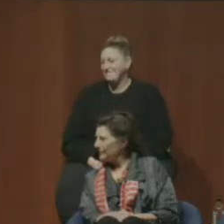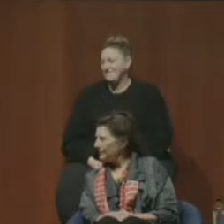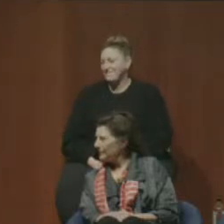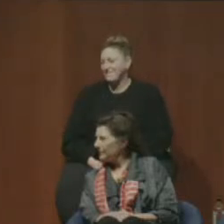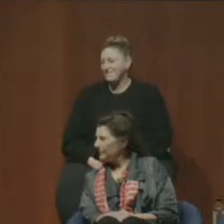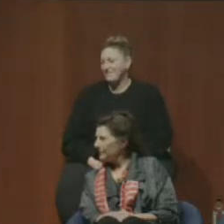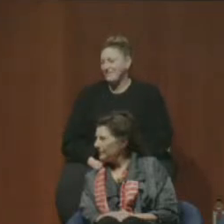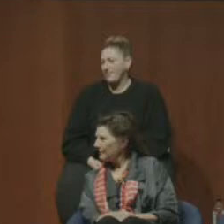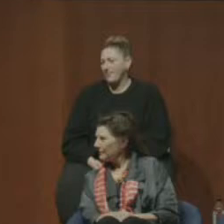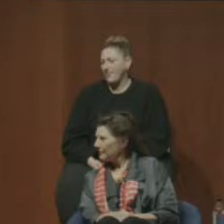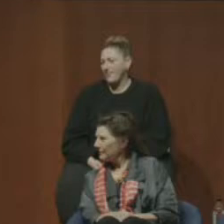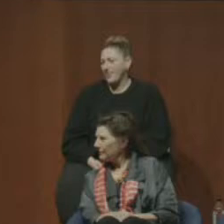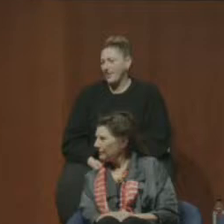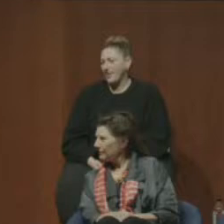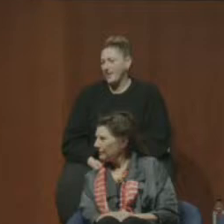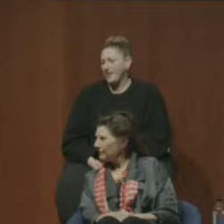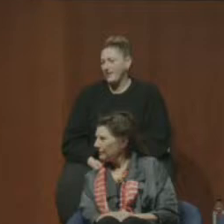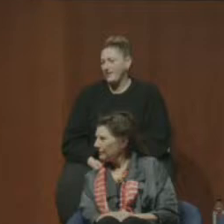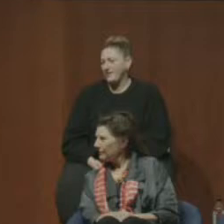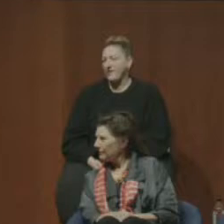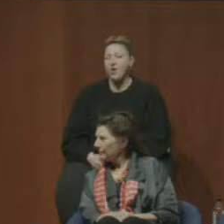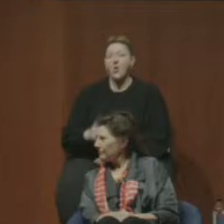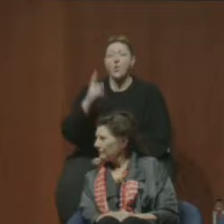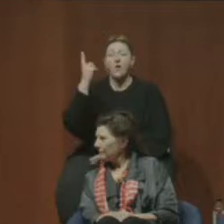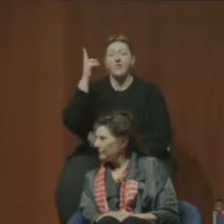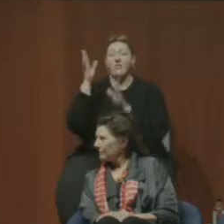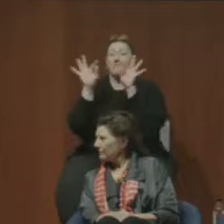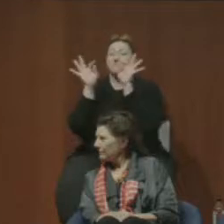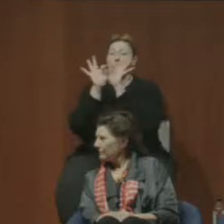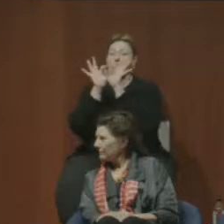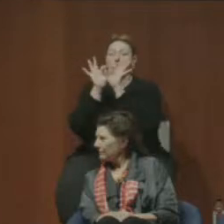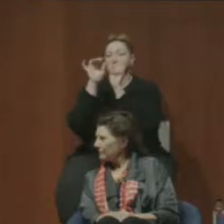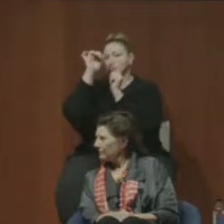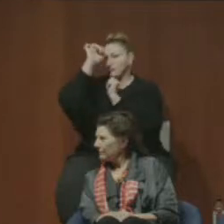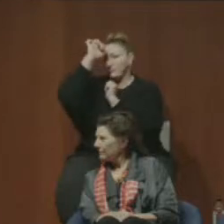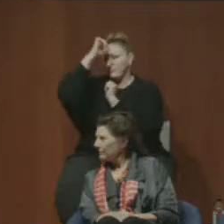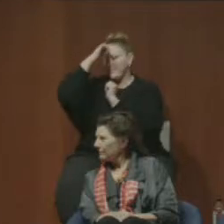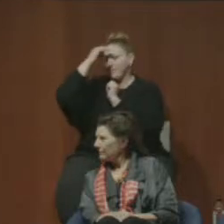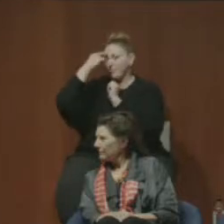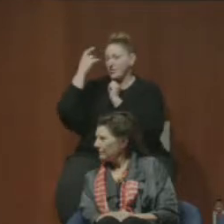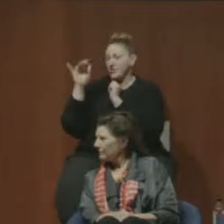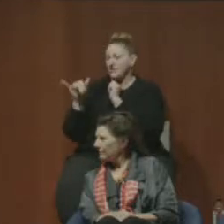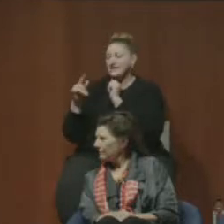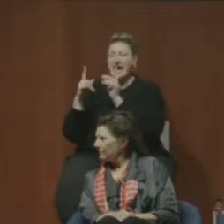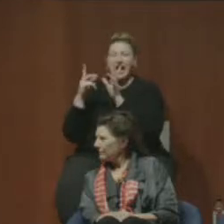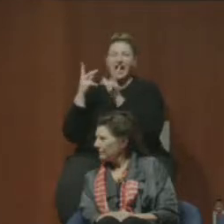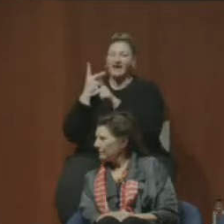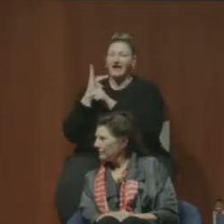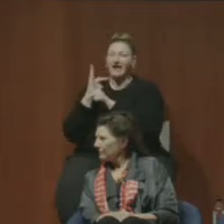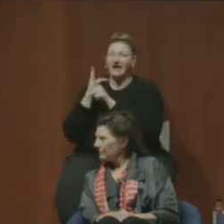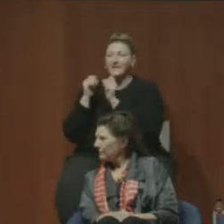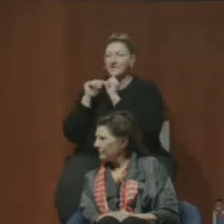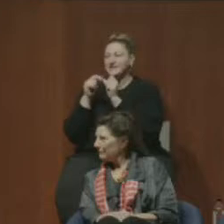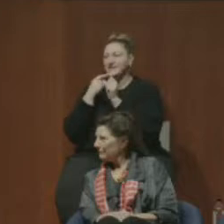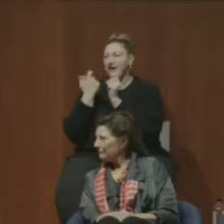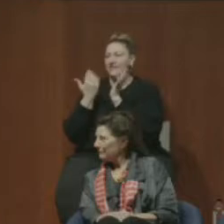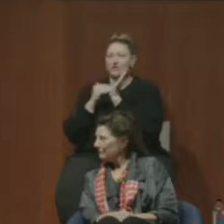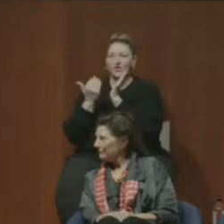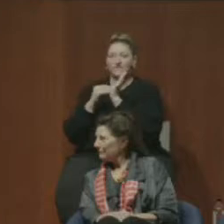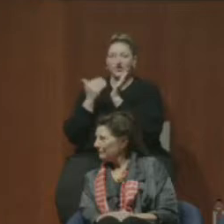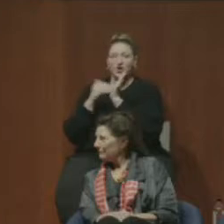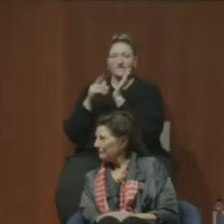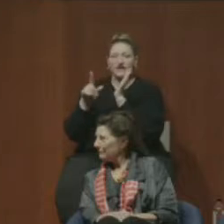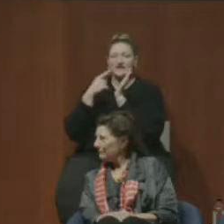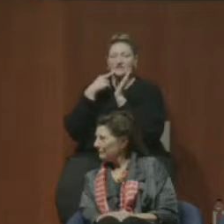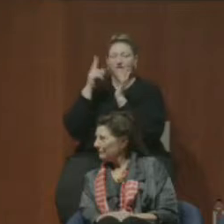I think is absolutely essential to remember is, and I keep saying this, I feel like a broken record, so you've probably